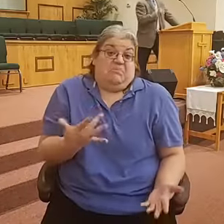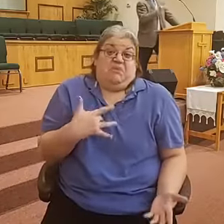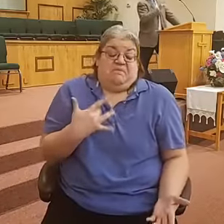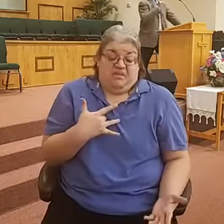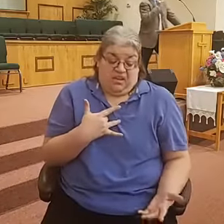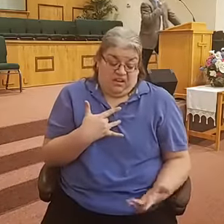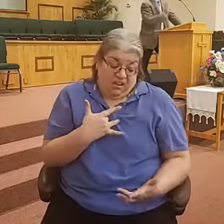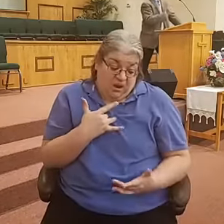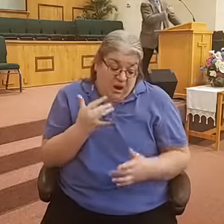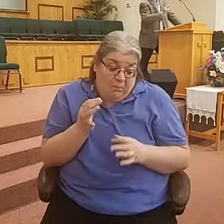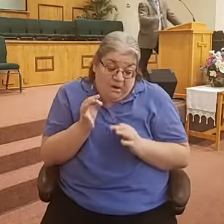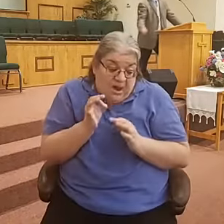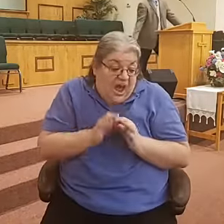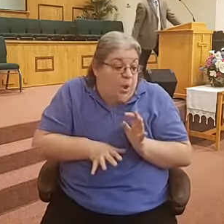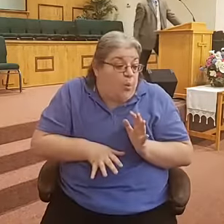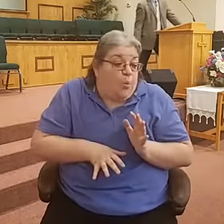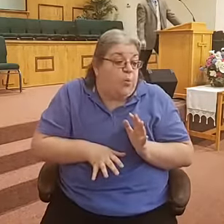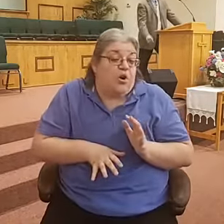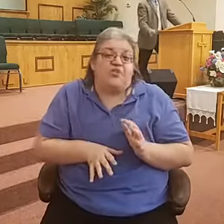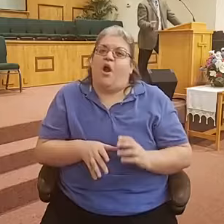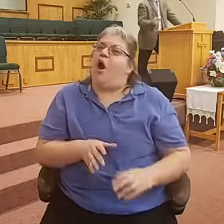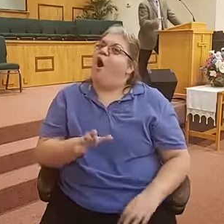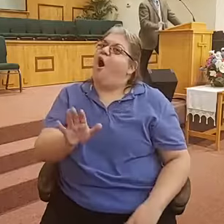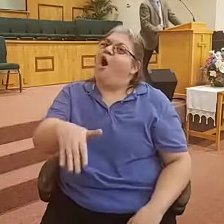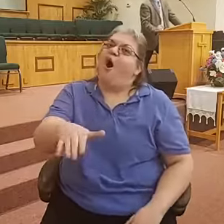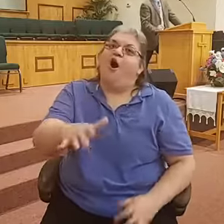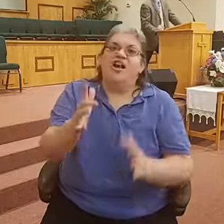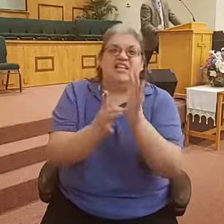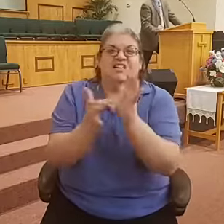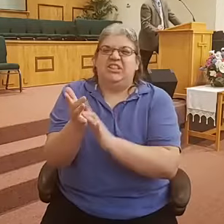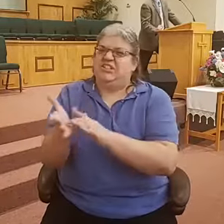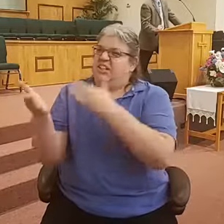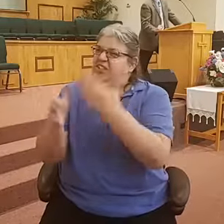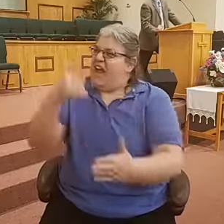worthy, friend, you're exactly the person he came and died for.